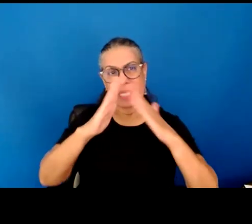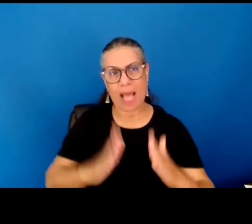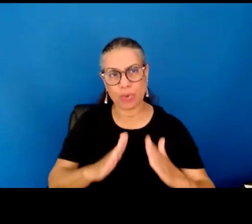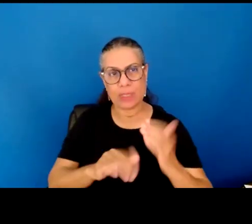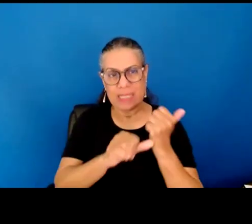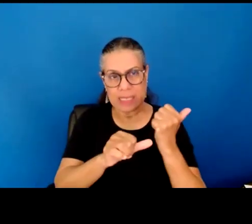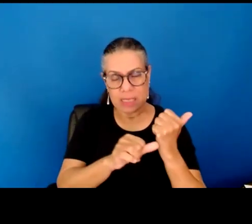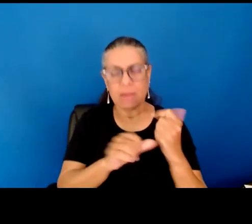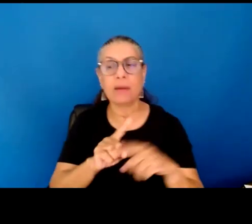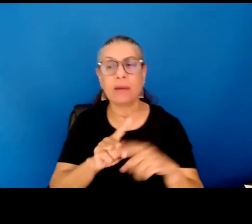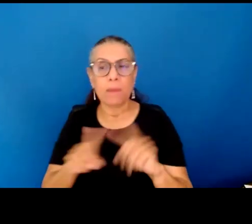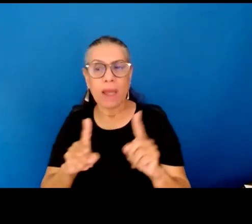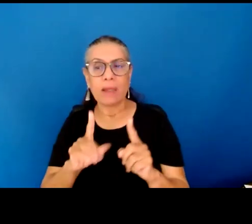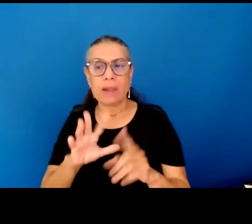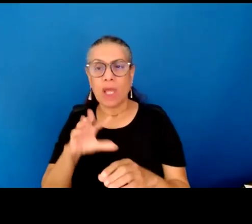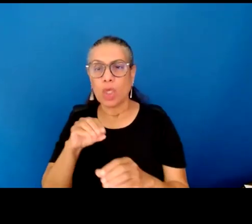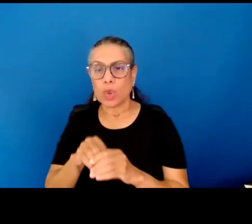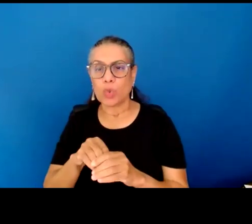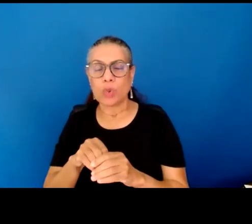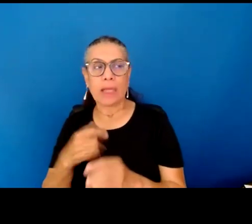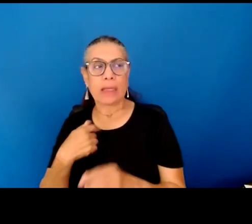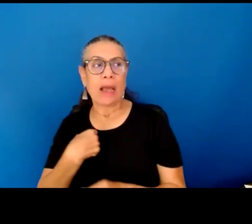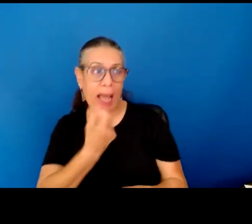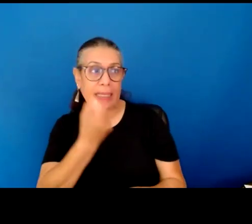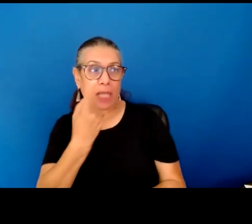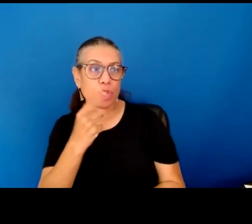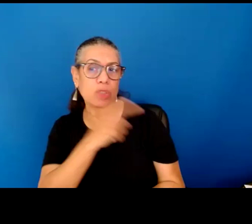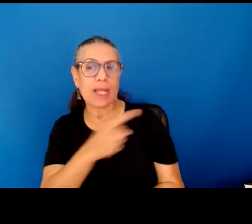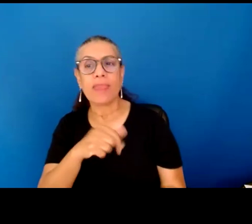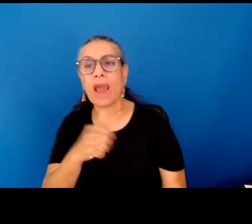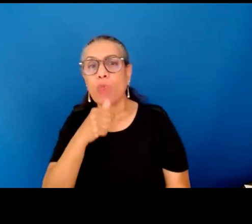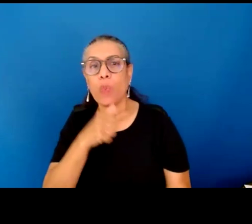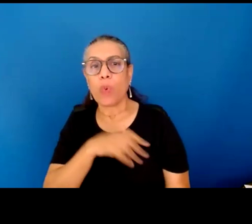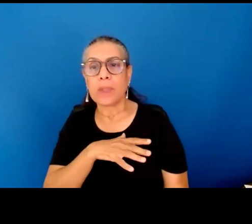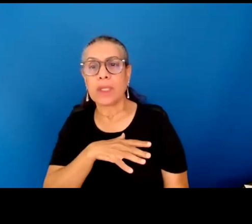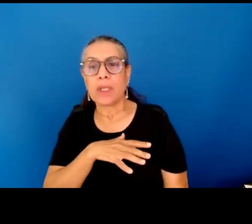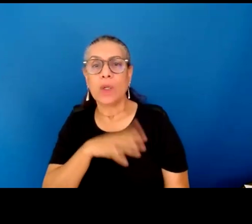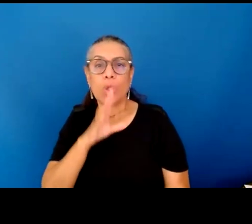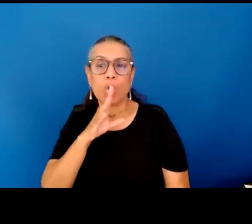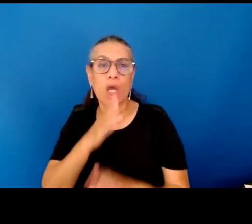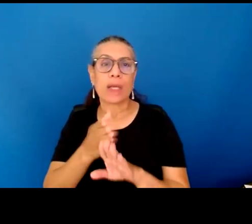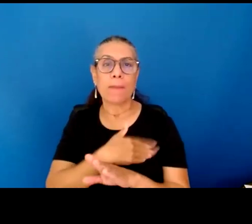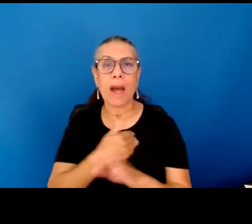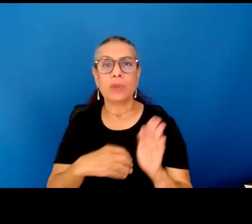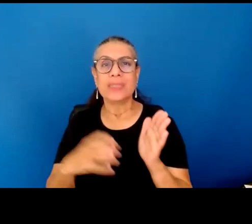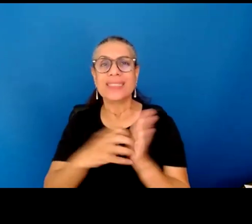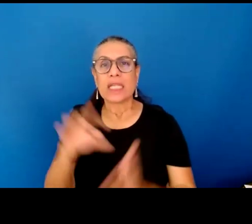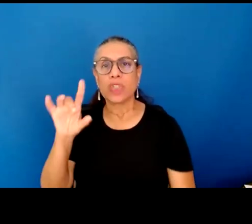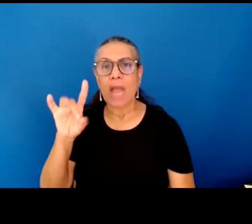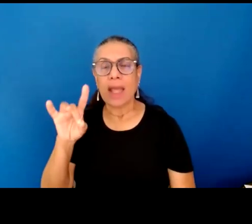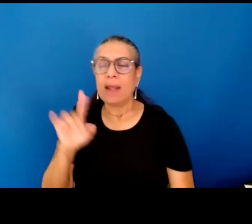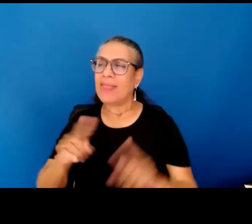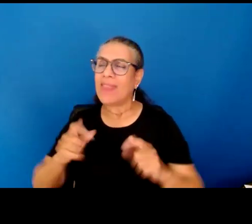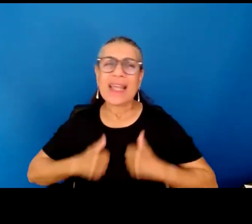it, including, I definitely understand the woman who's the woman who spoke earlier about Section 8 housing. They can live anywhere